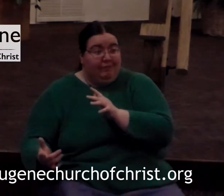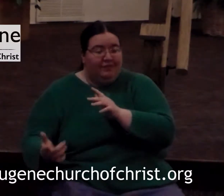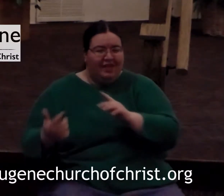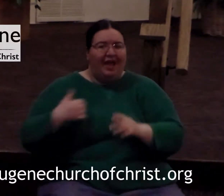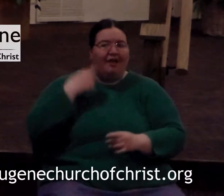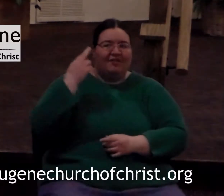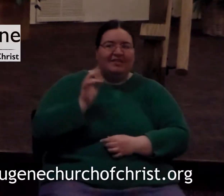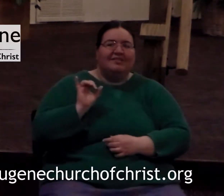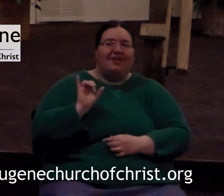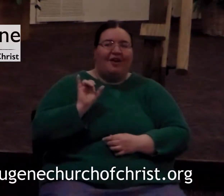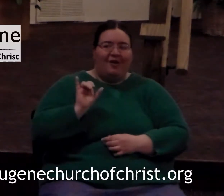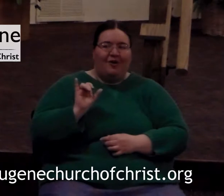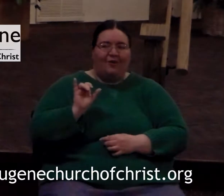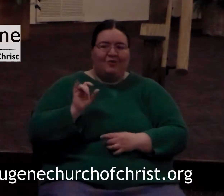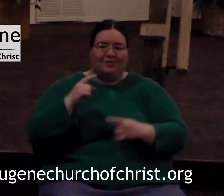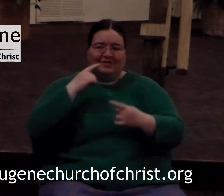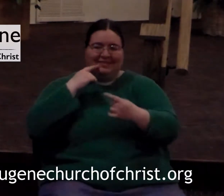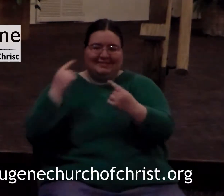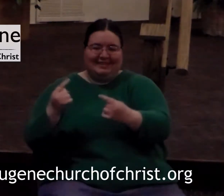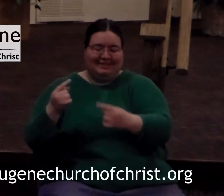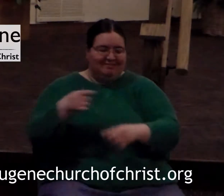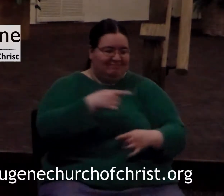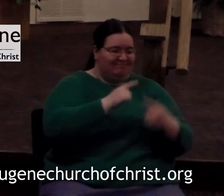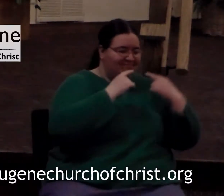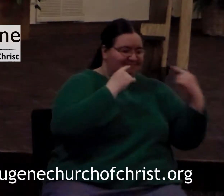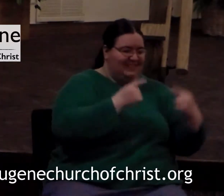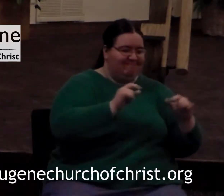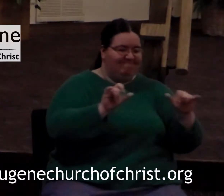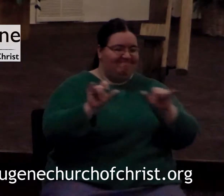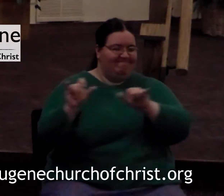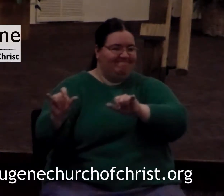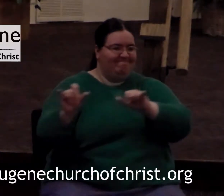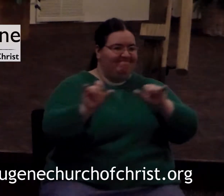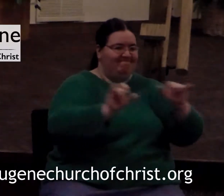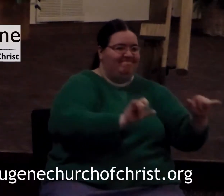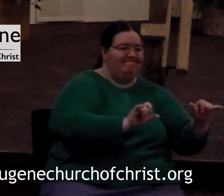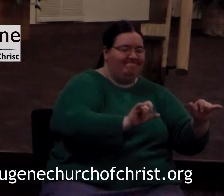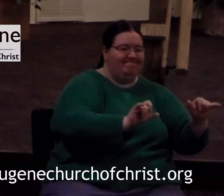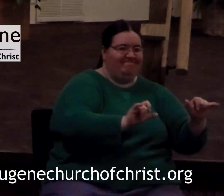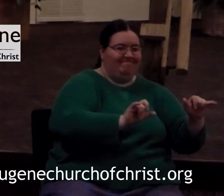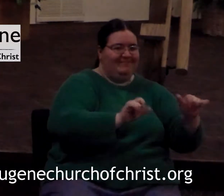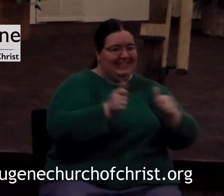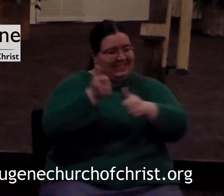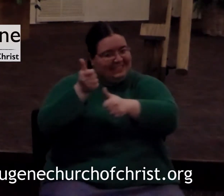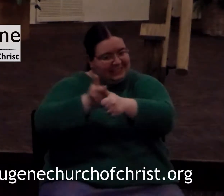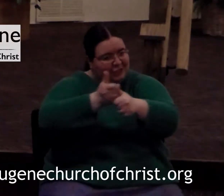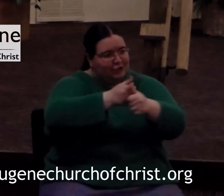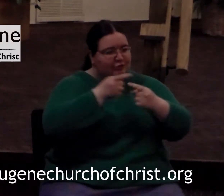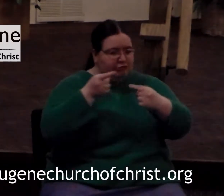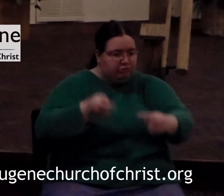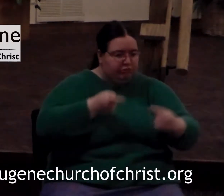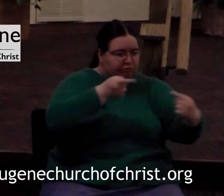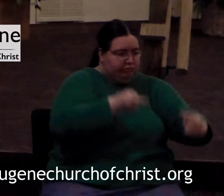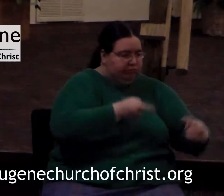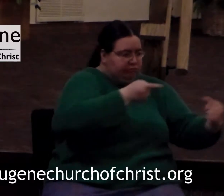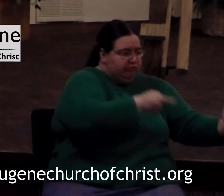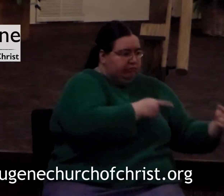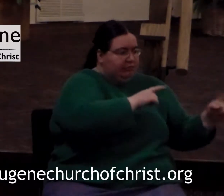deal with. Each of us has a different struggle, a different temptation, and for each of us, we have tried and tried and tried to overcome